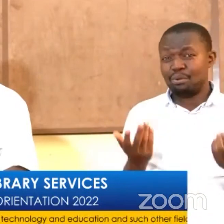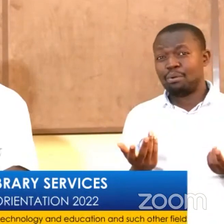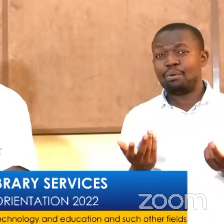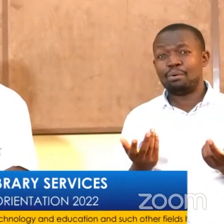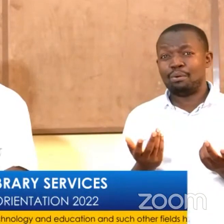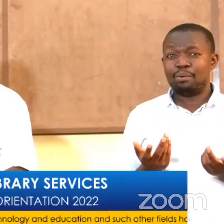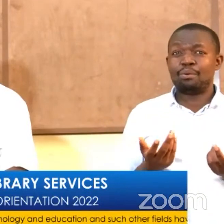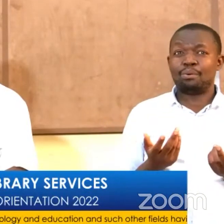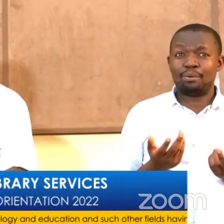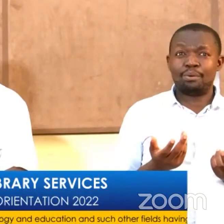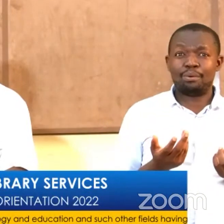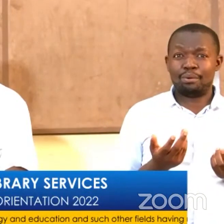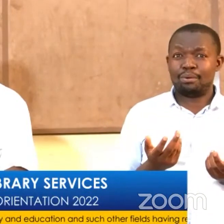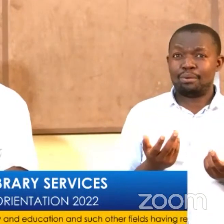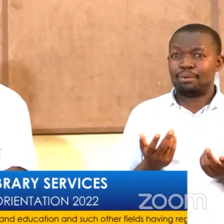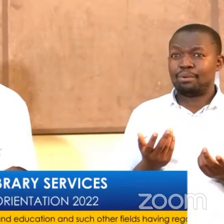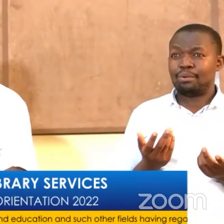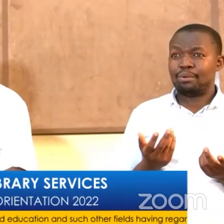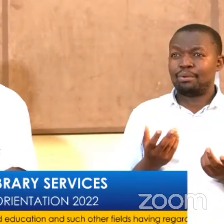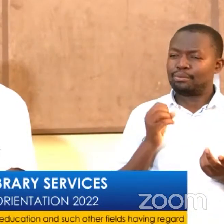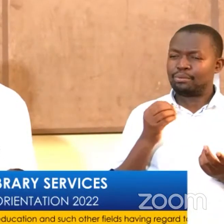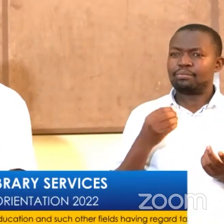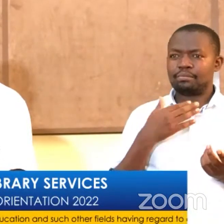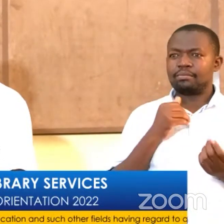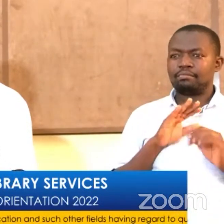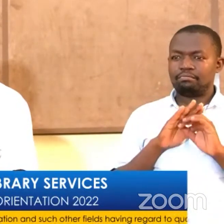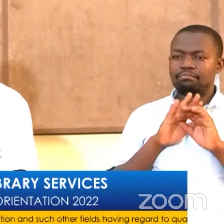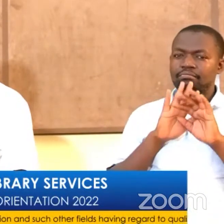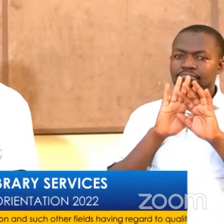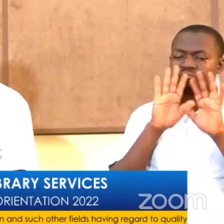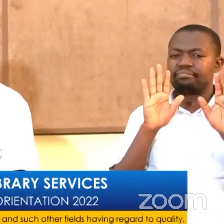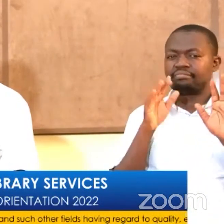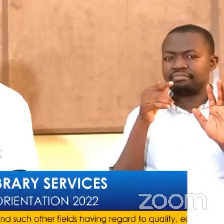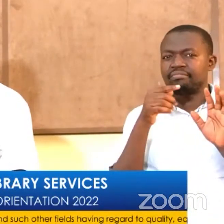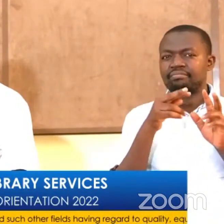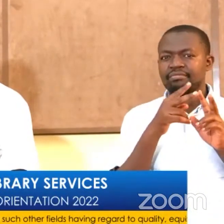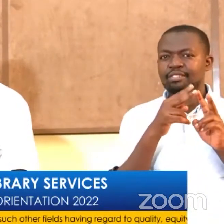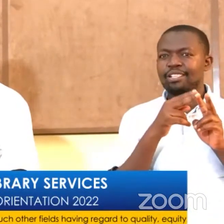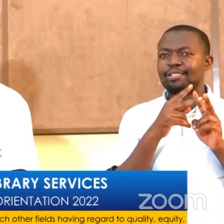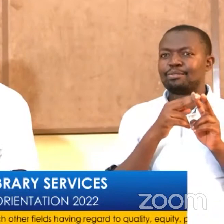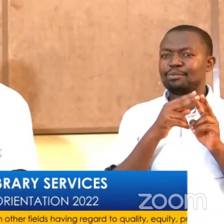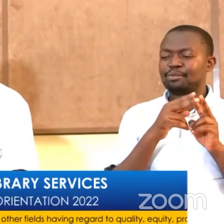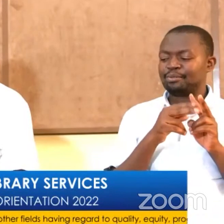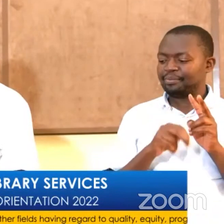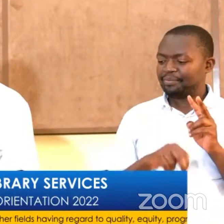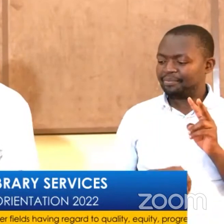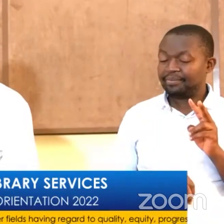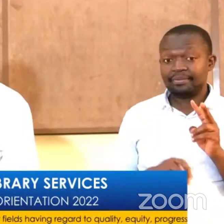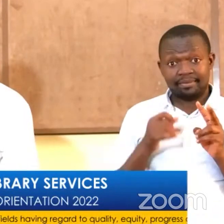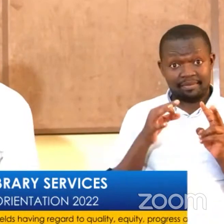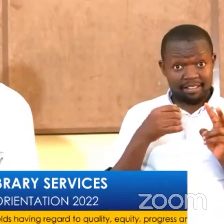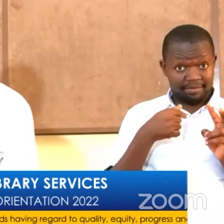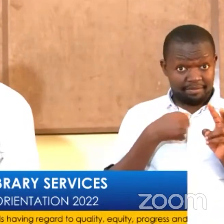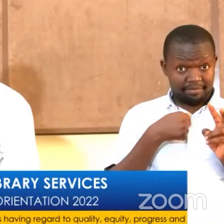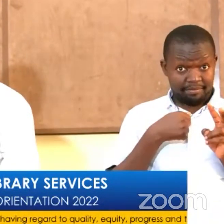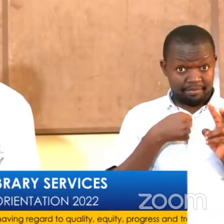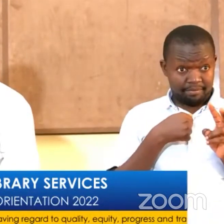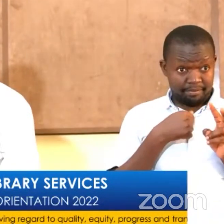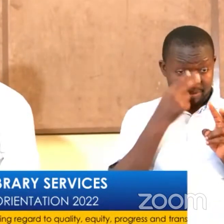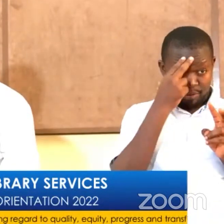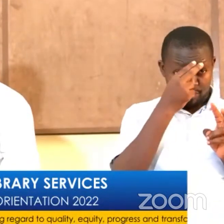In other words, more clarification on the two. If I belong to School